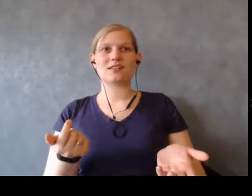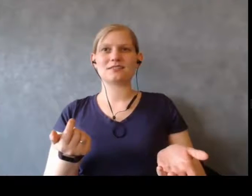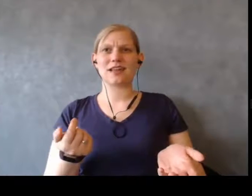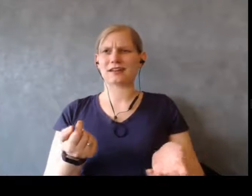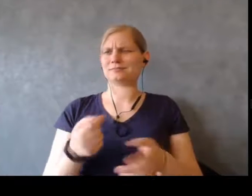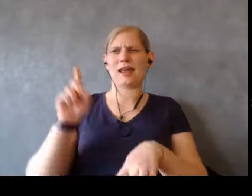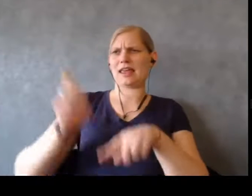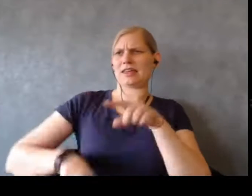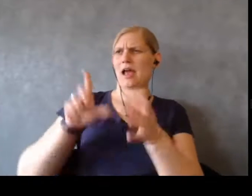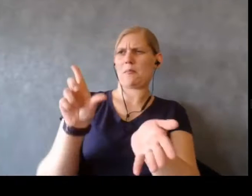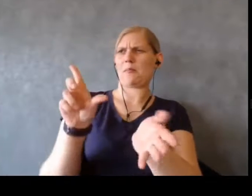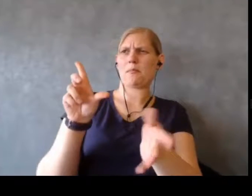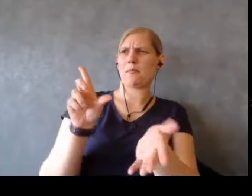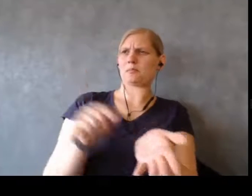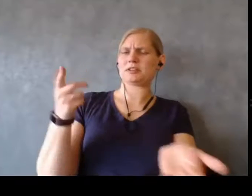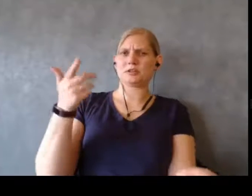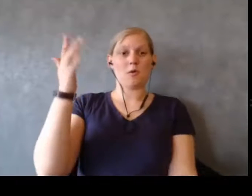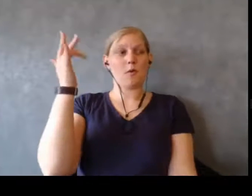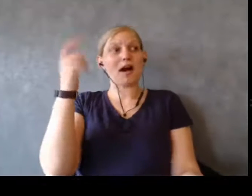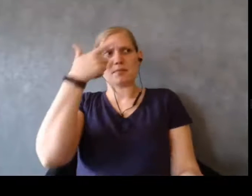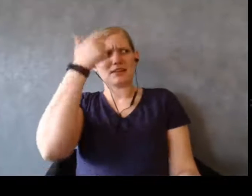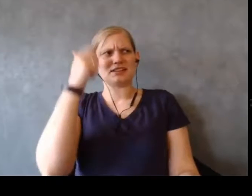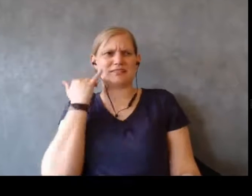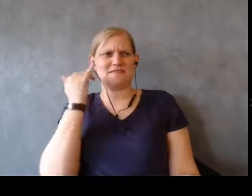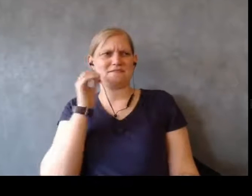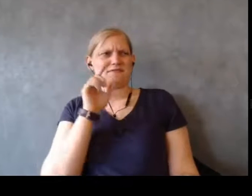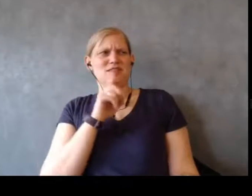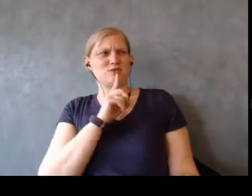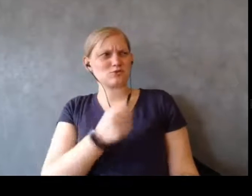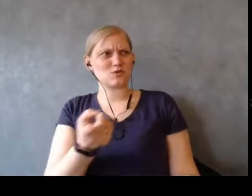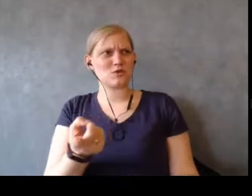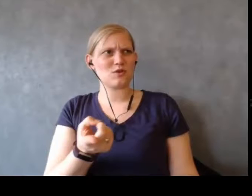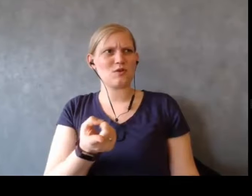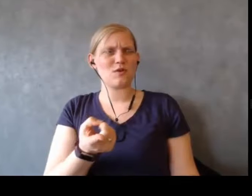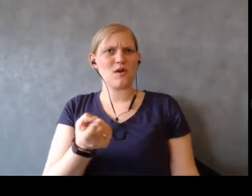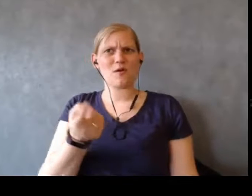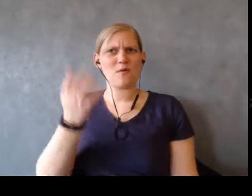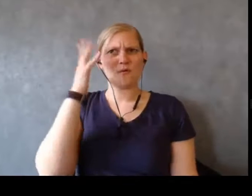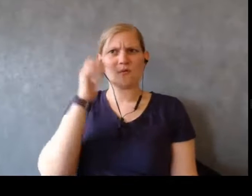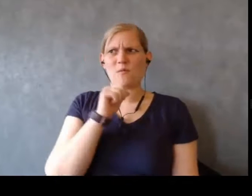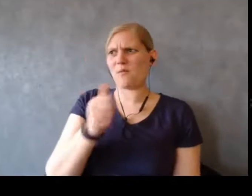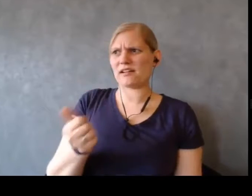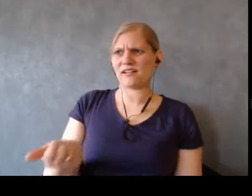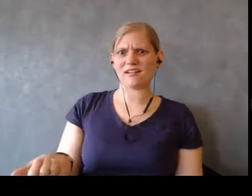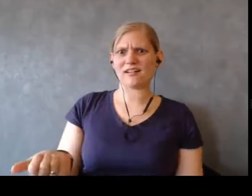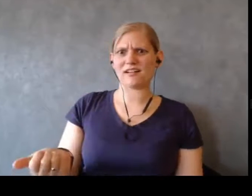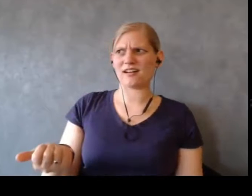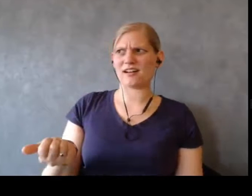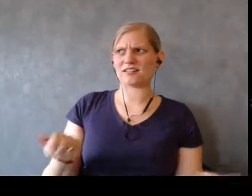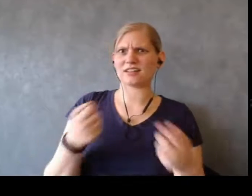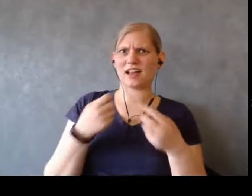this. But, you know, women don't even talk much about sex that feels good, let alone sex that feels